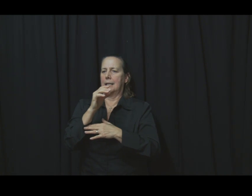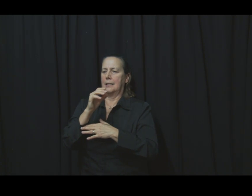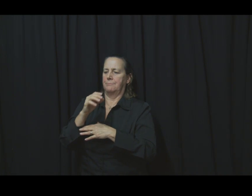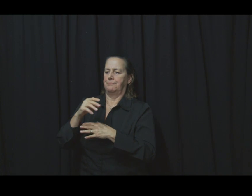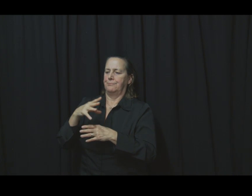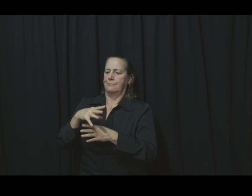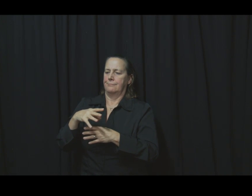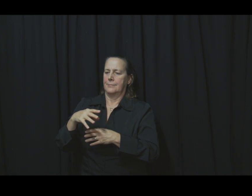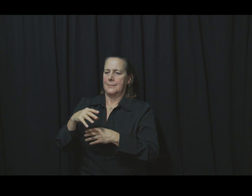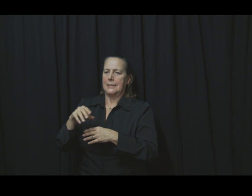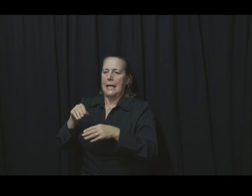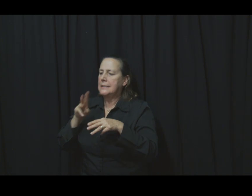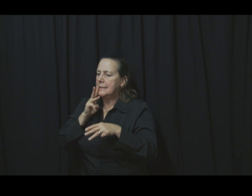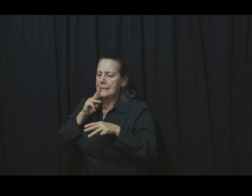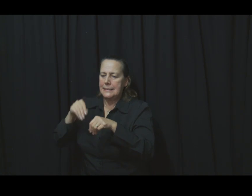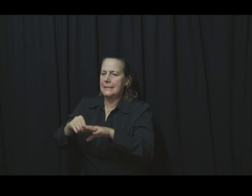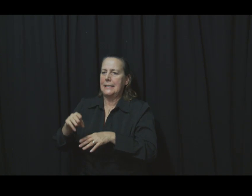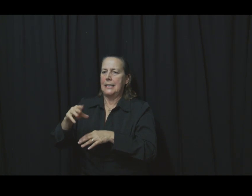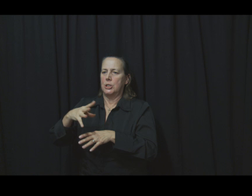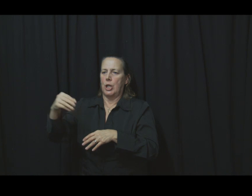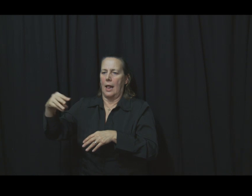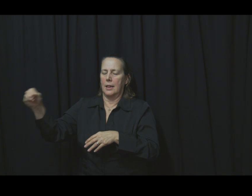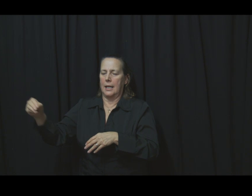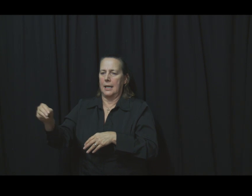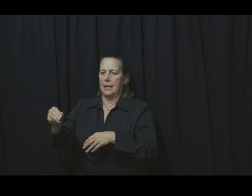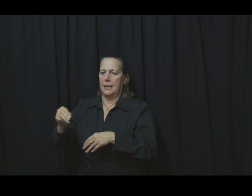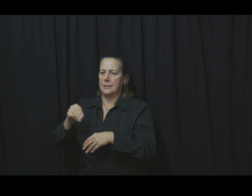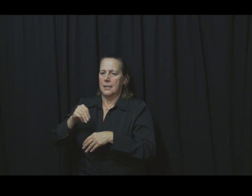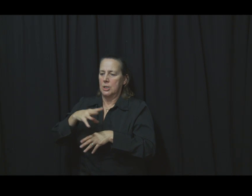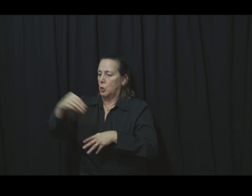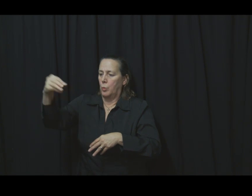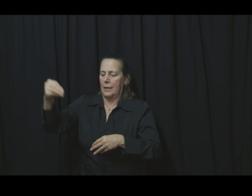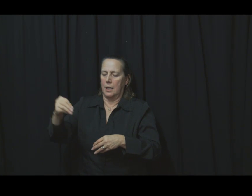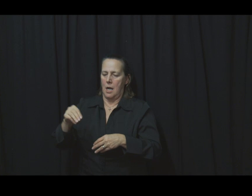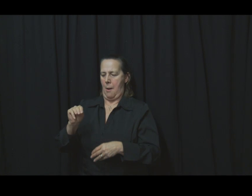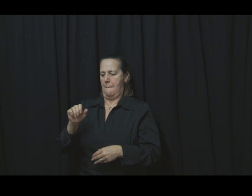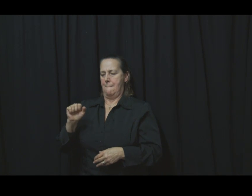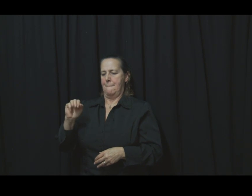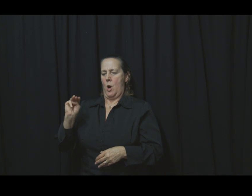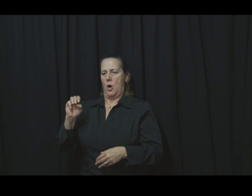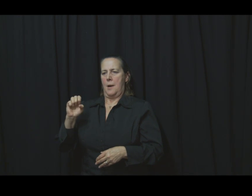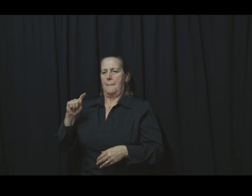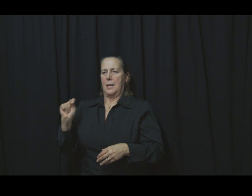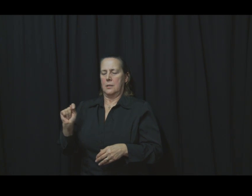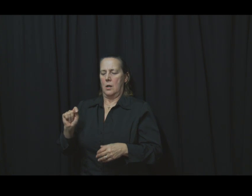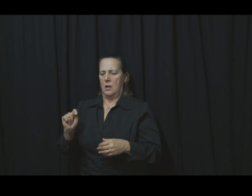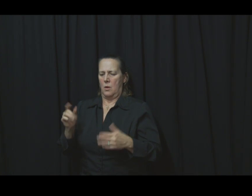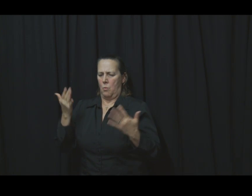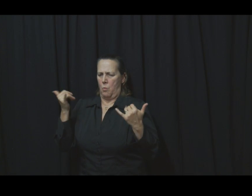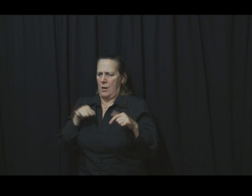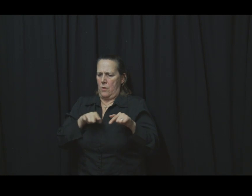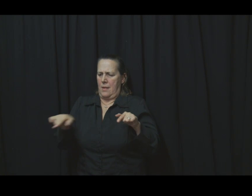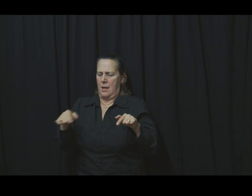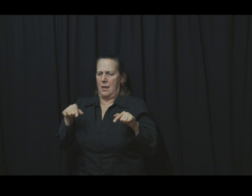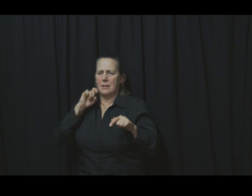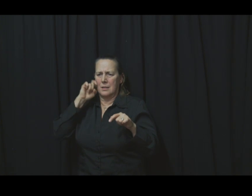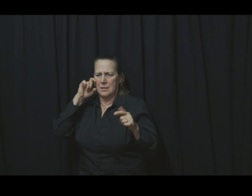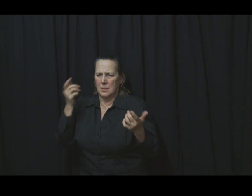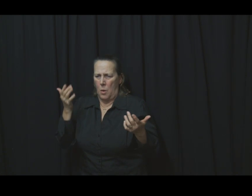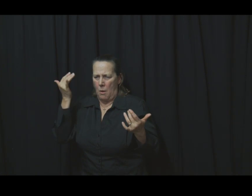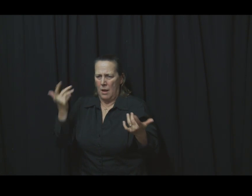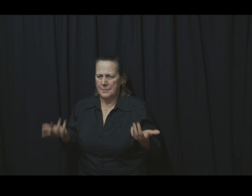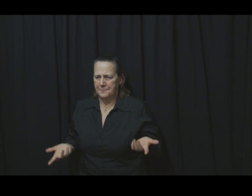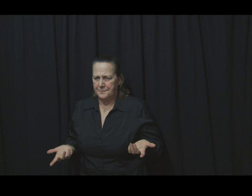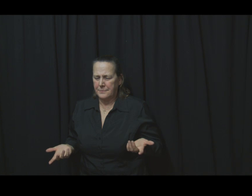squid, a marmot, why does anybody have sex? I mean, there are more